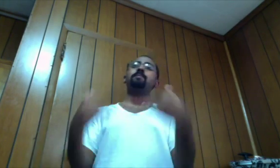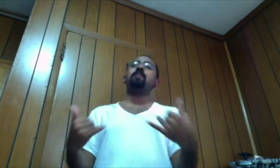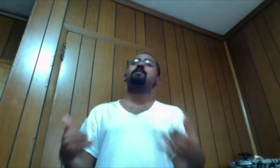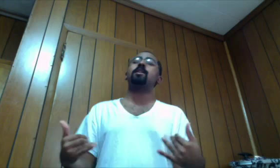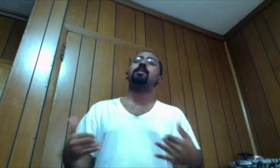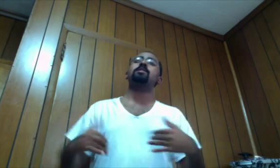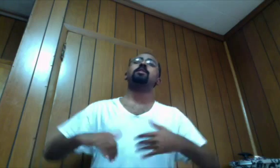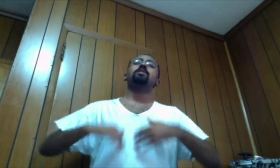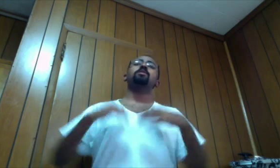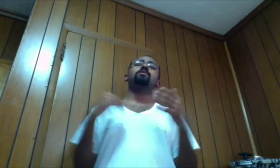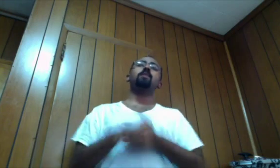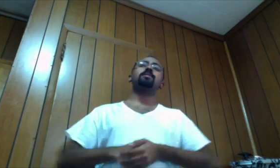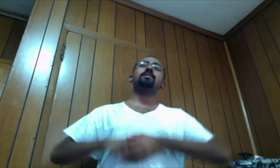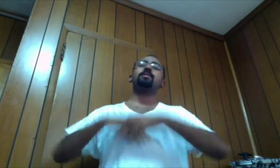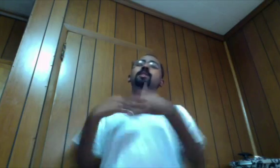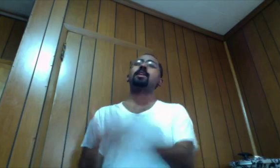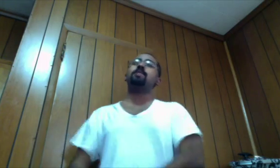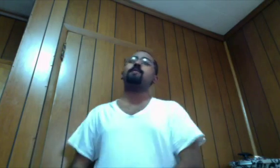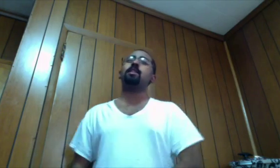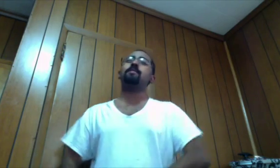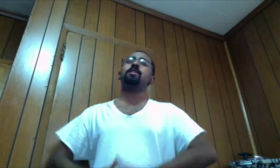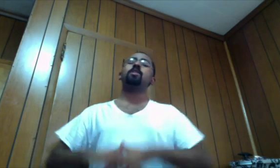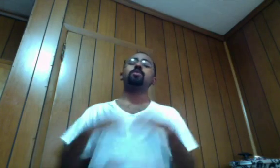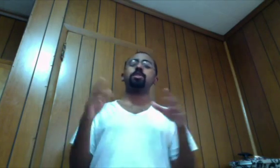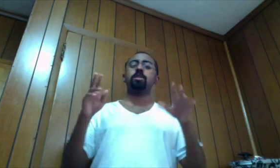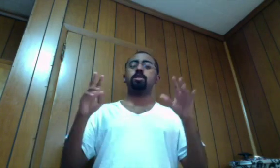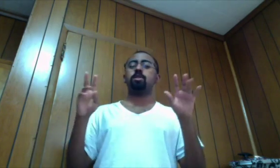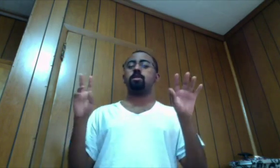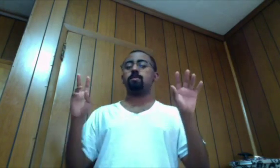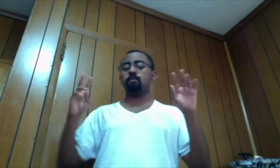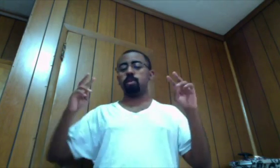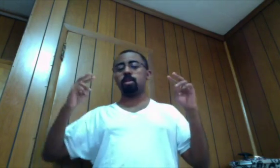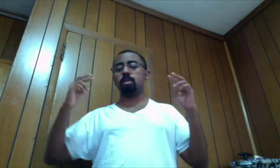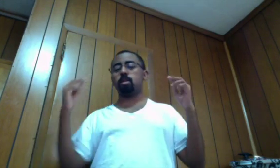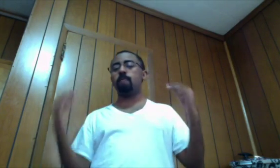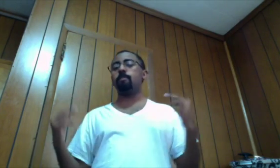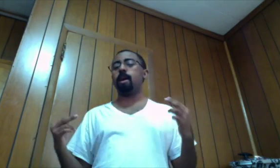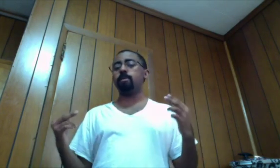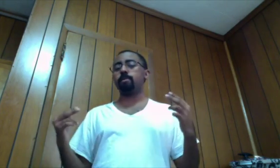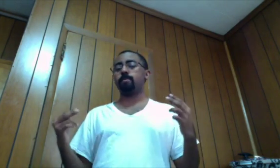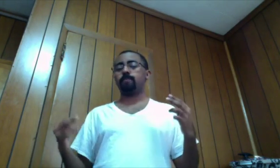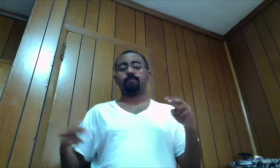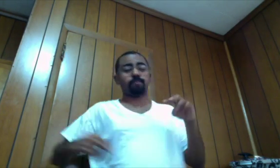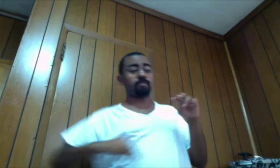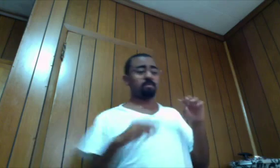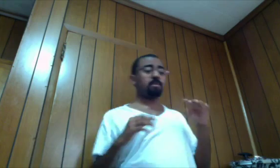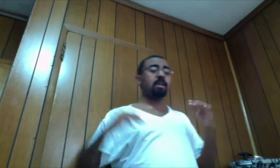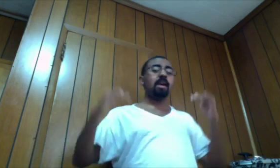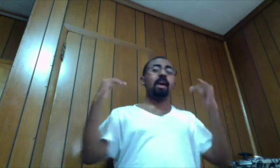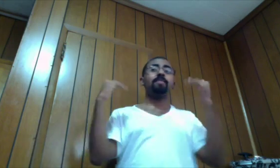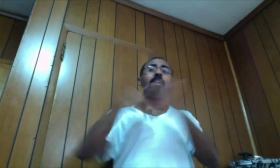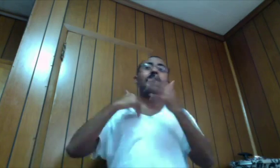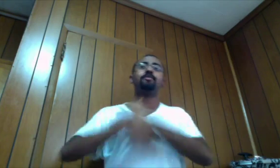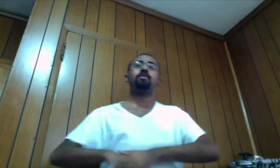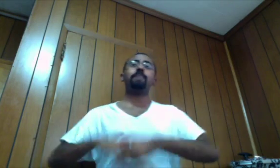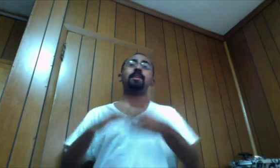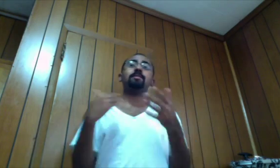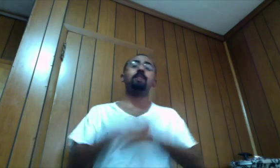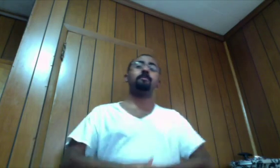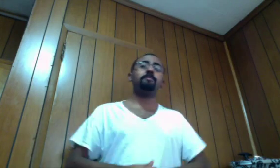preliminary rounds, you go on to the second round of it, which is double battles. And then after you pass double